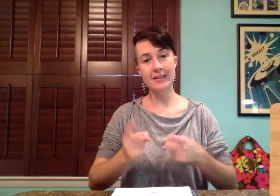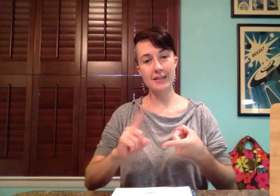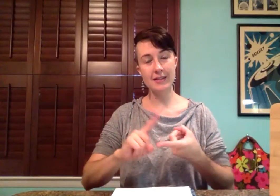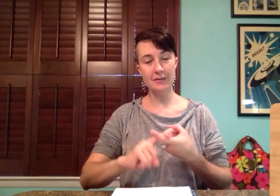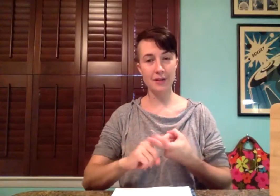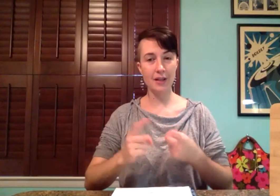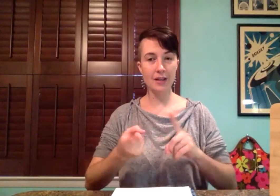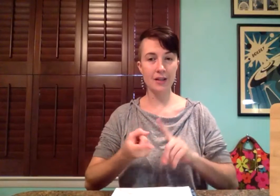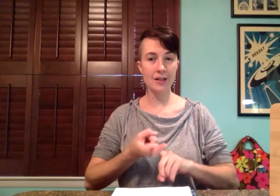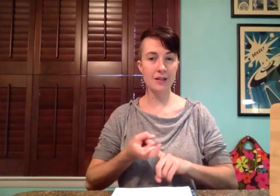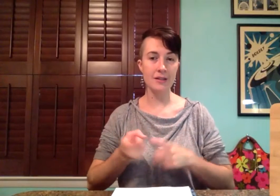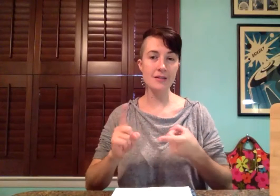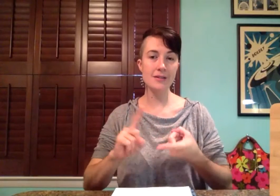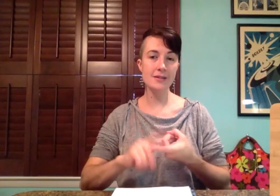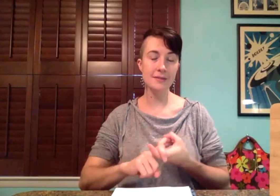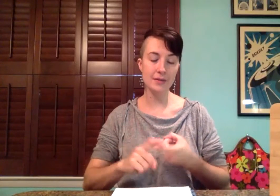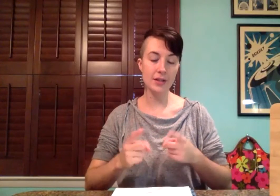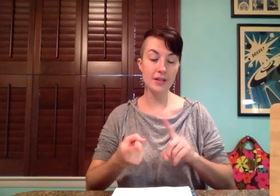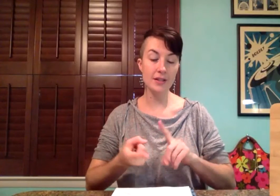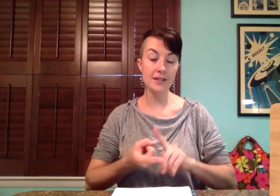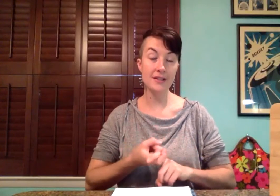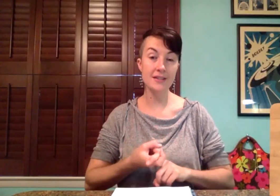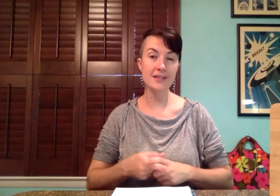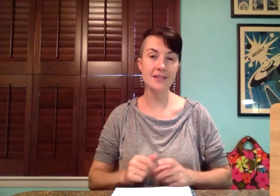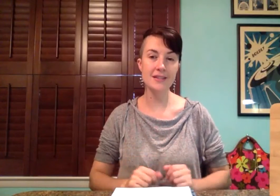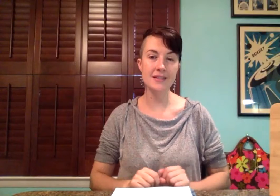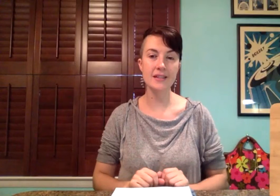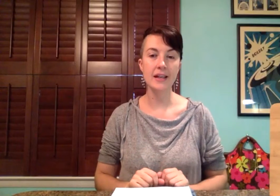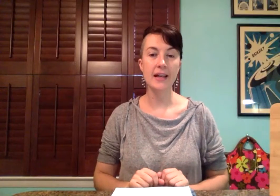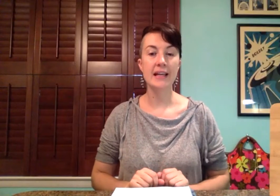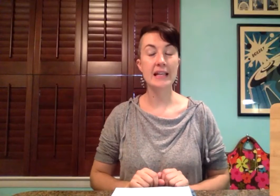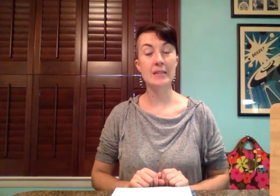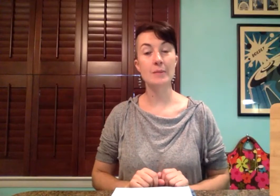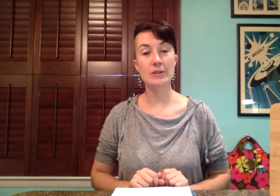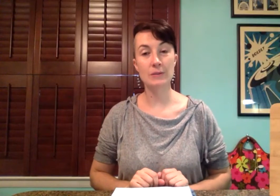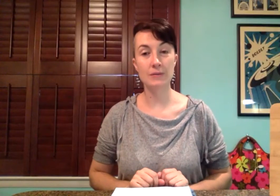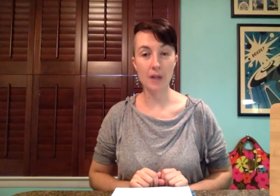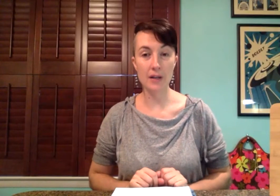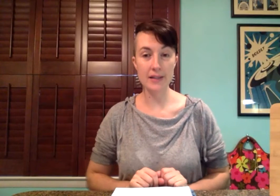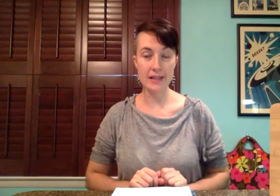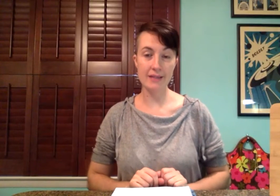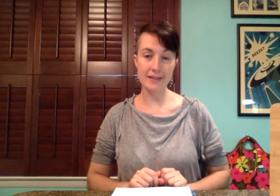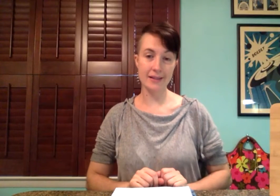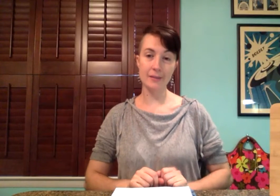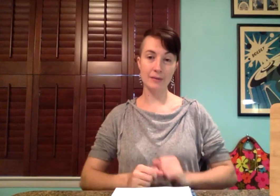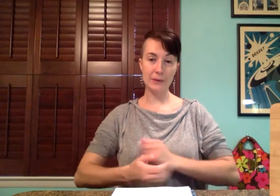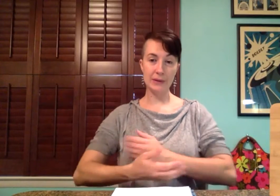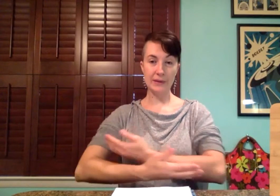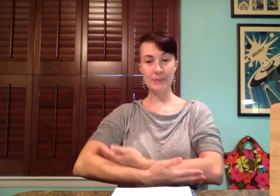friend, friend, friend. And I'm sure we've all seen this sign before.